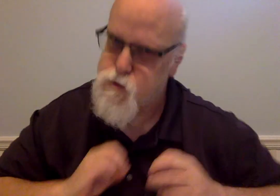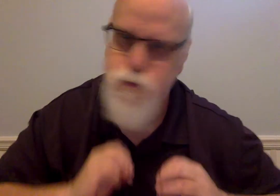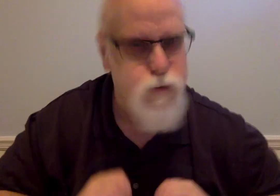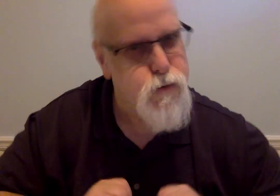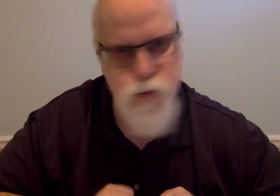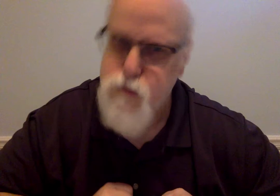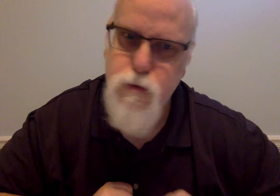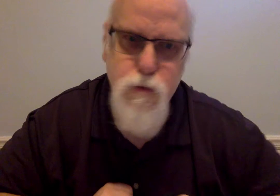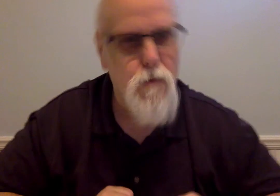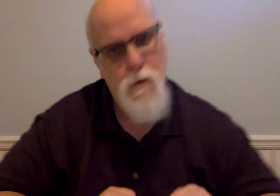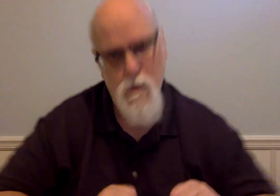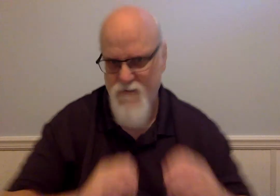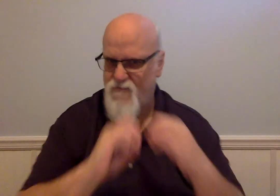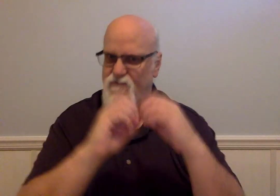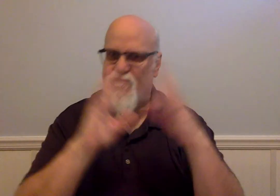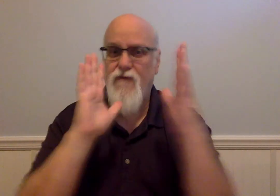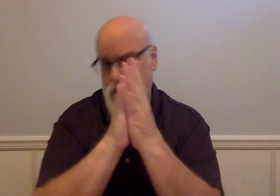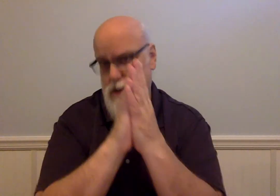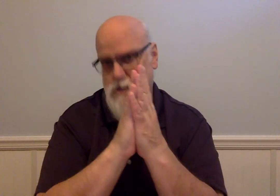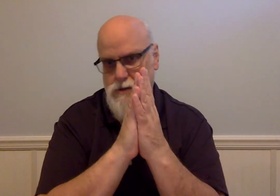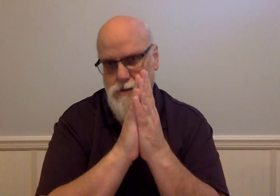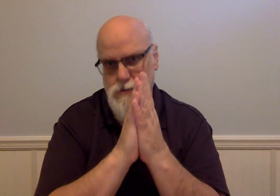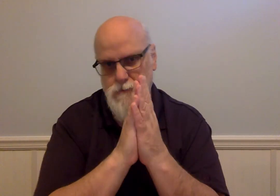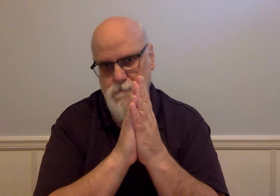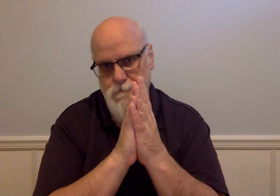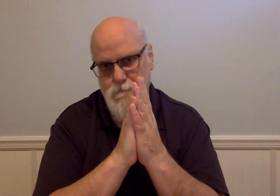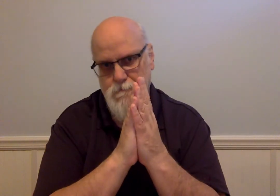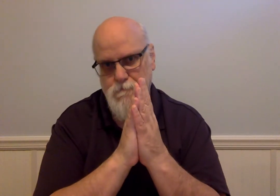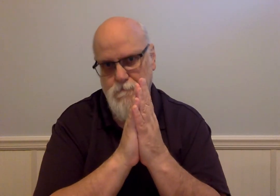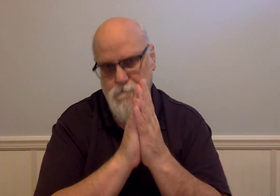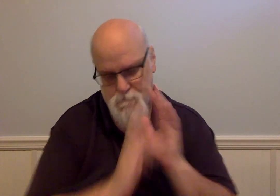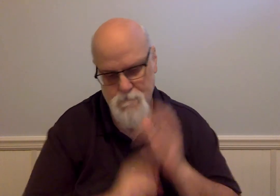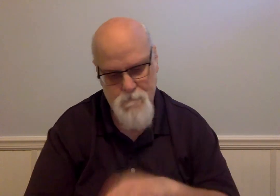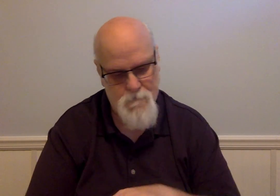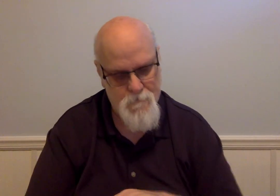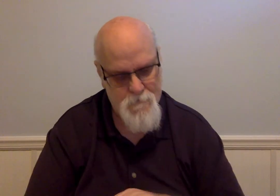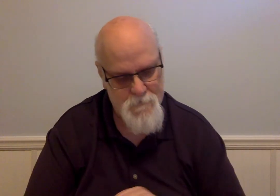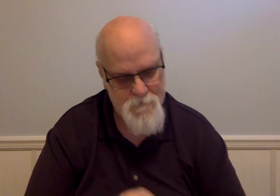You're in each other's faces and you're yelling at each other and you're having some kind of confrontation.